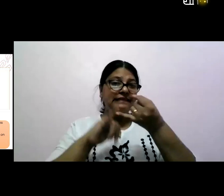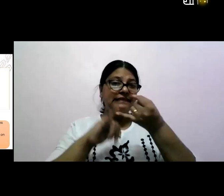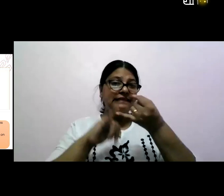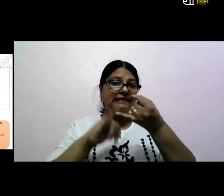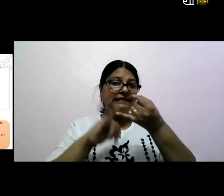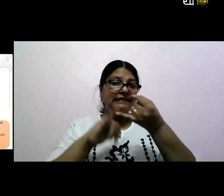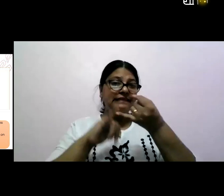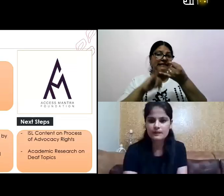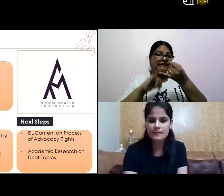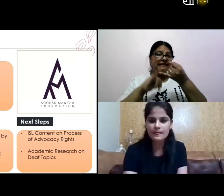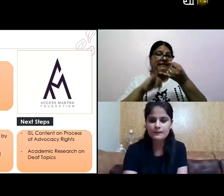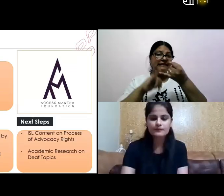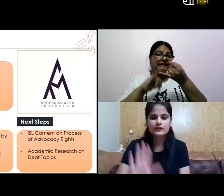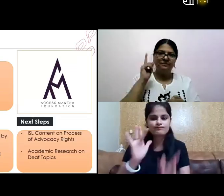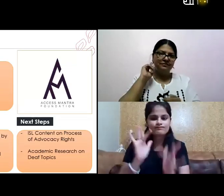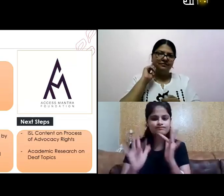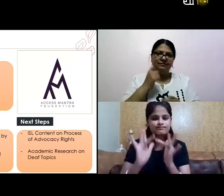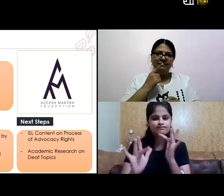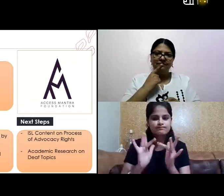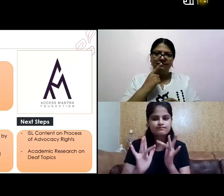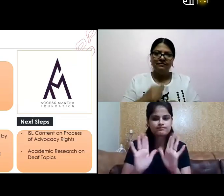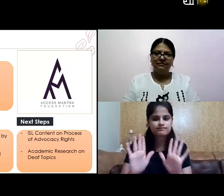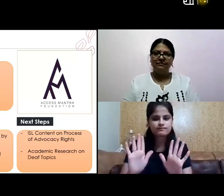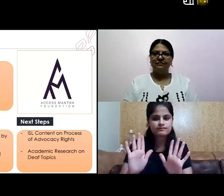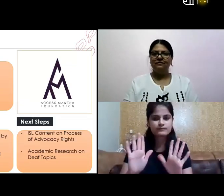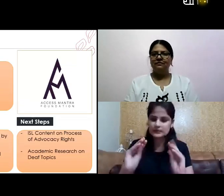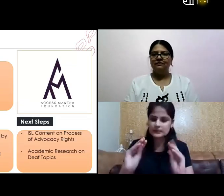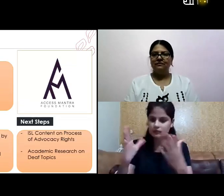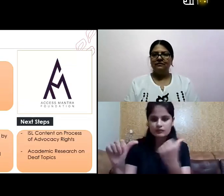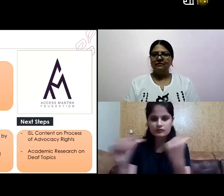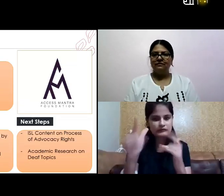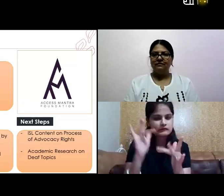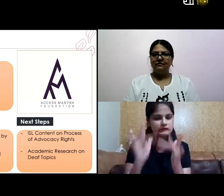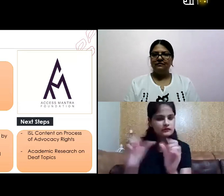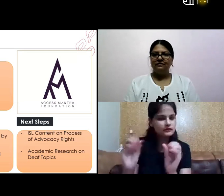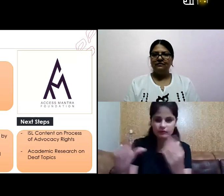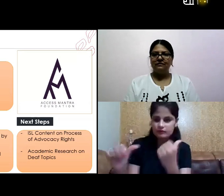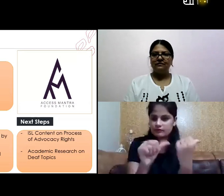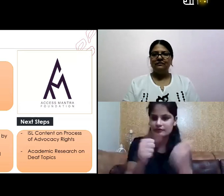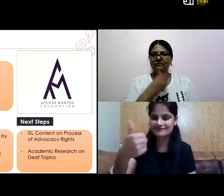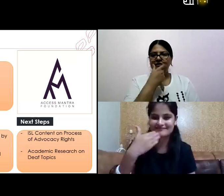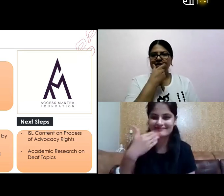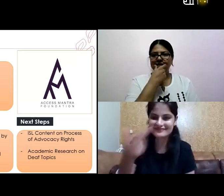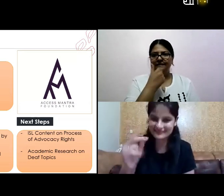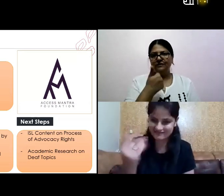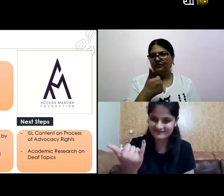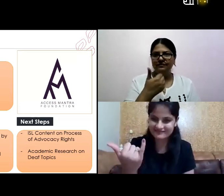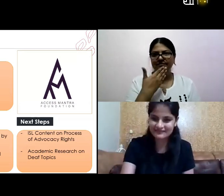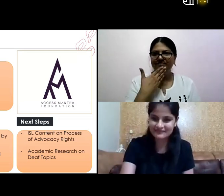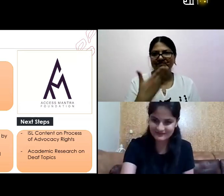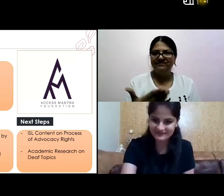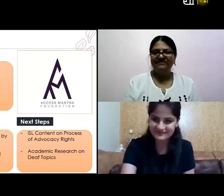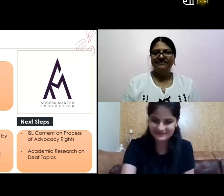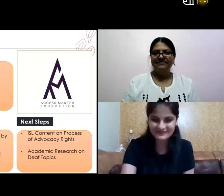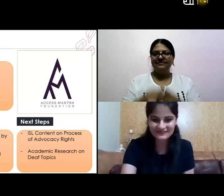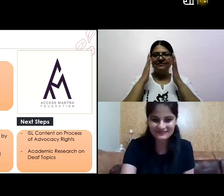The video has been paused. Oh, I'm assuming. Oh, Sudhamni, your video is. So, Sudhamni, please, you have to